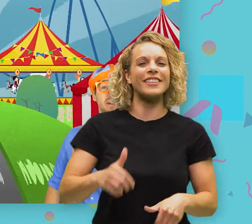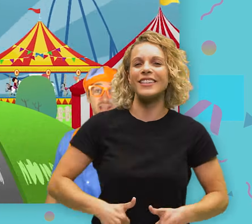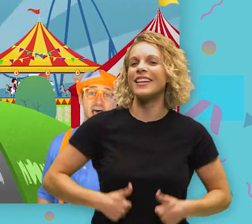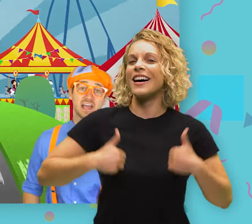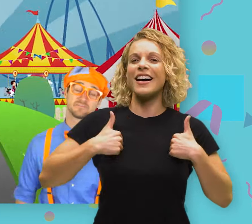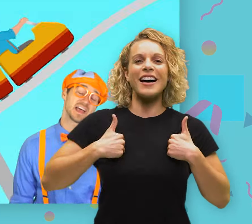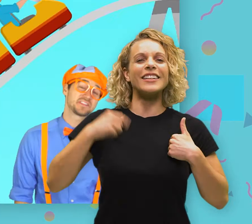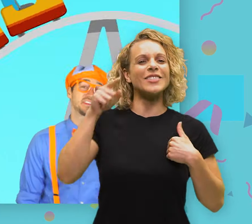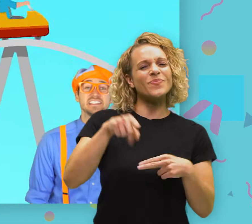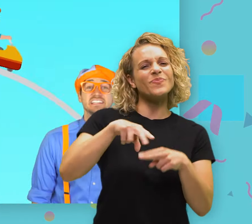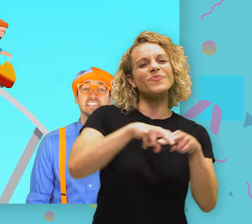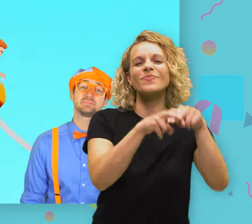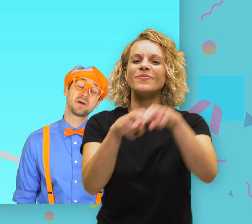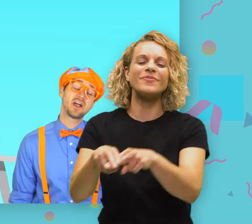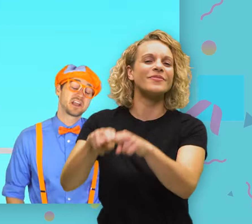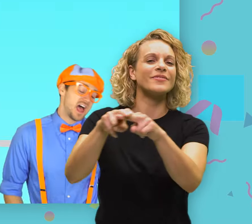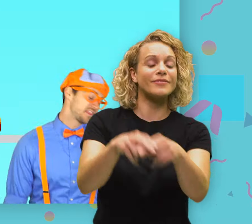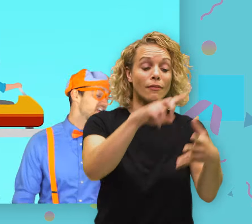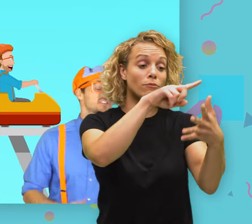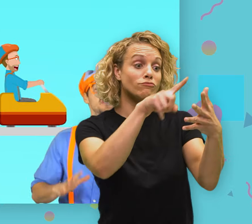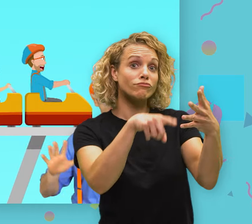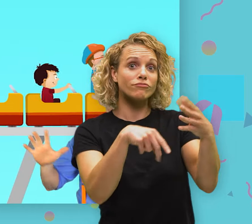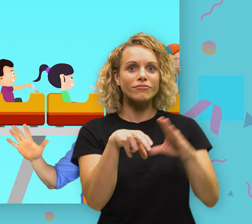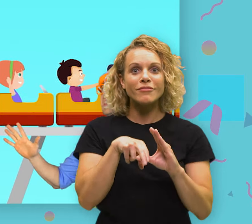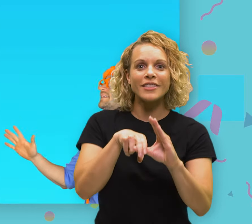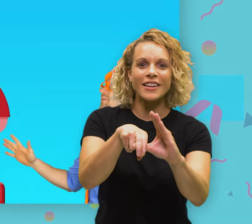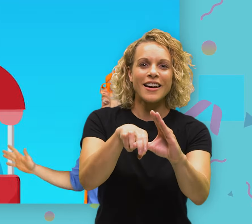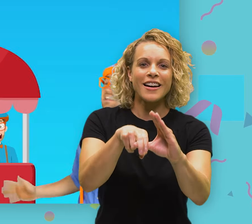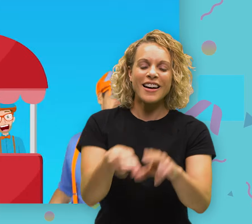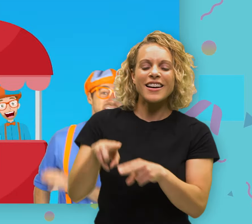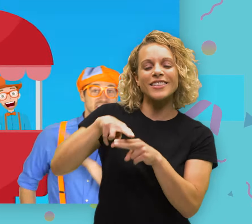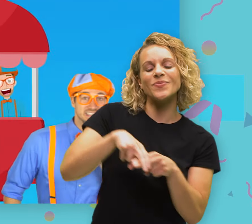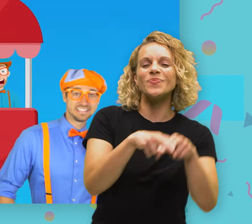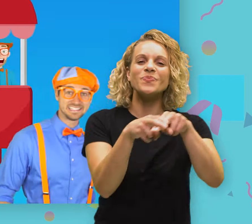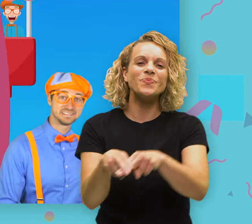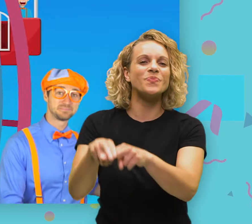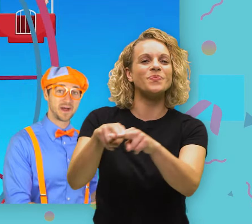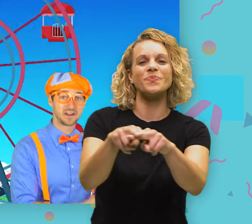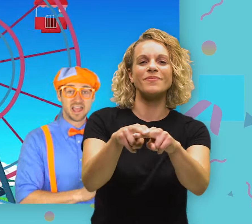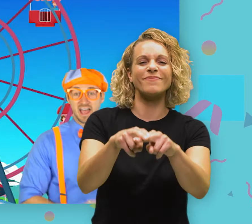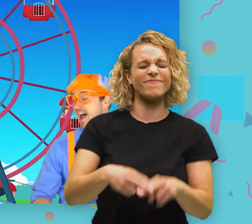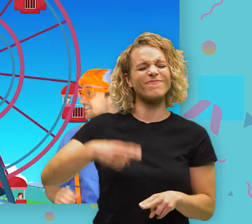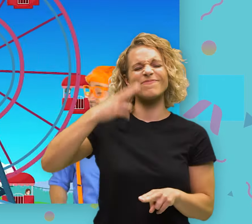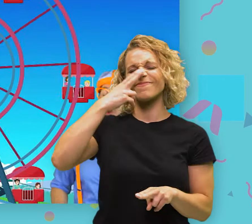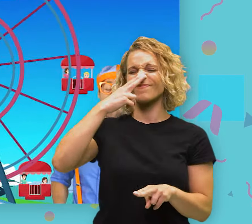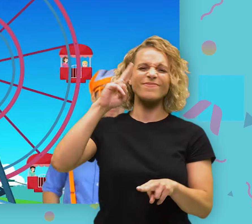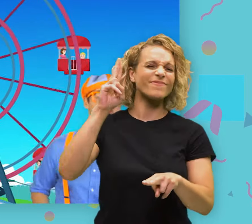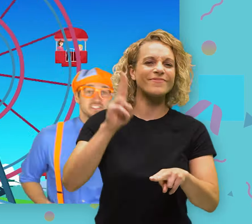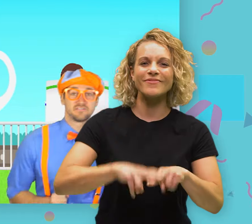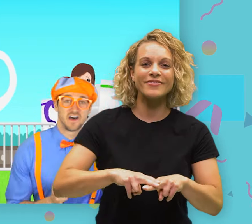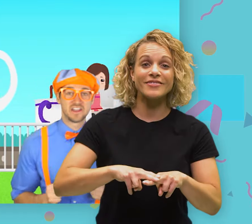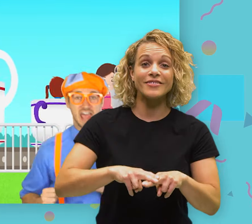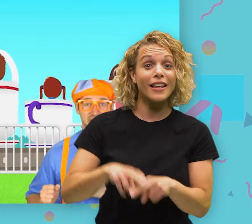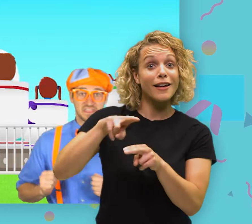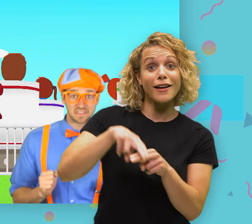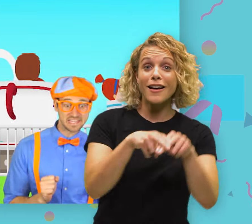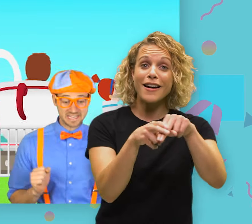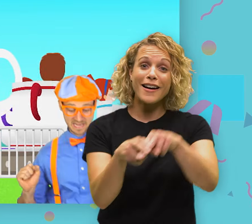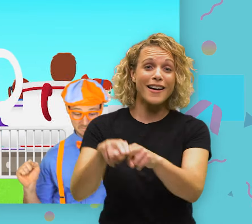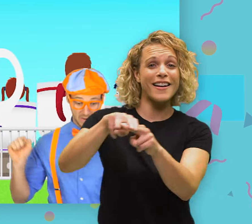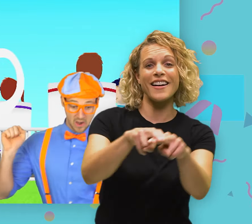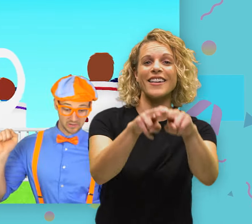time of my life at the theme park. There are so many rides at the theme park. I have so much fun at